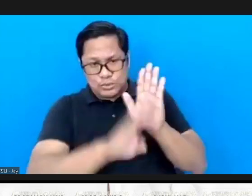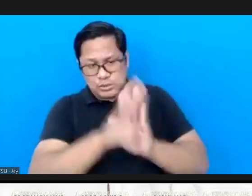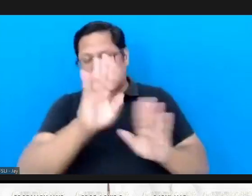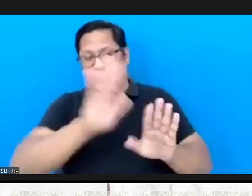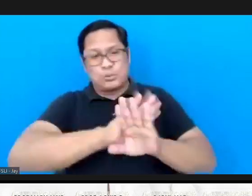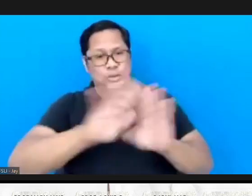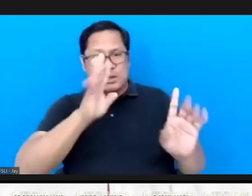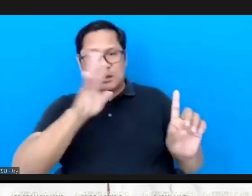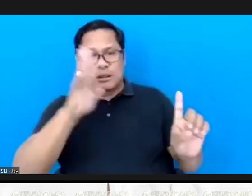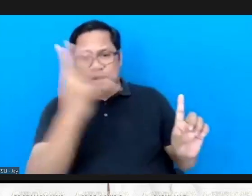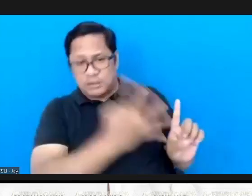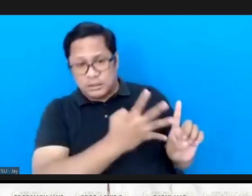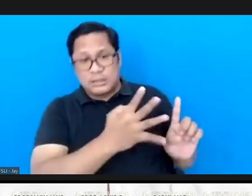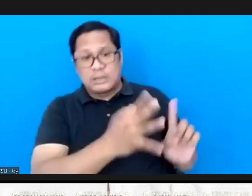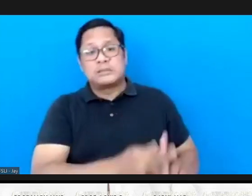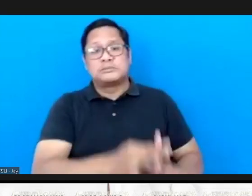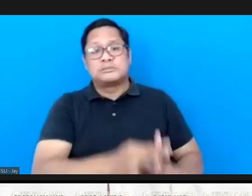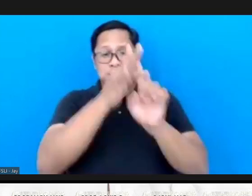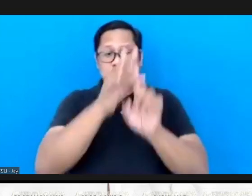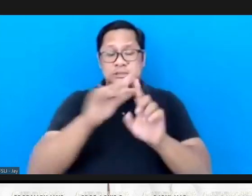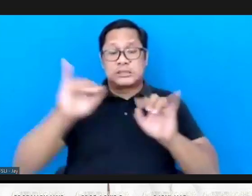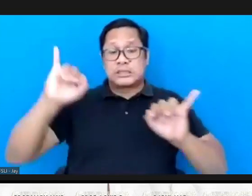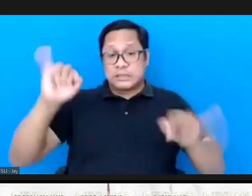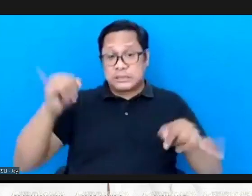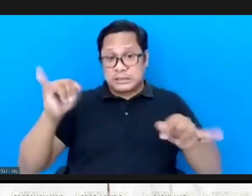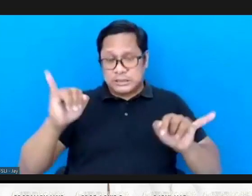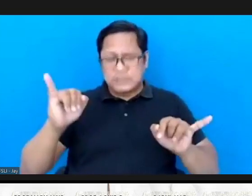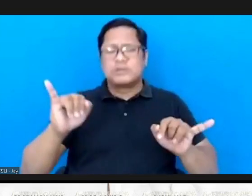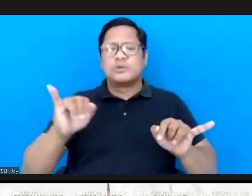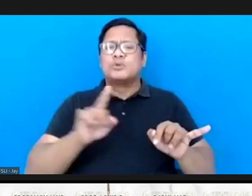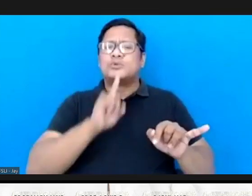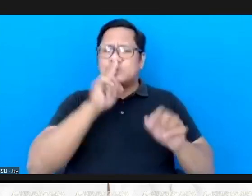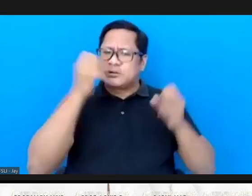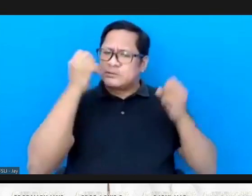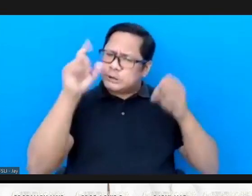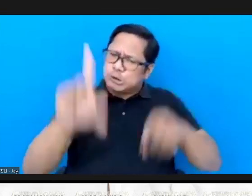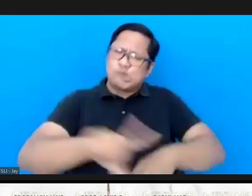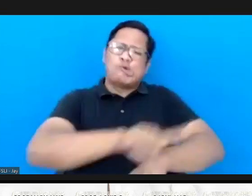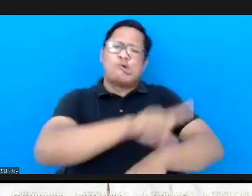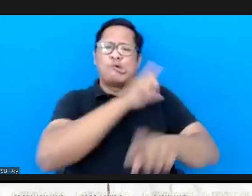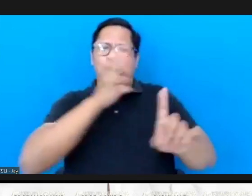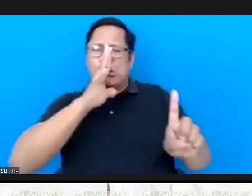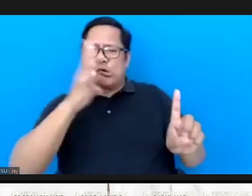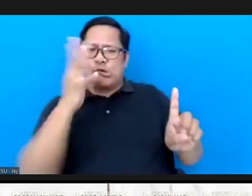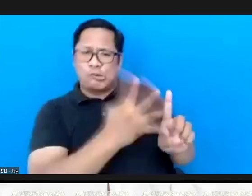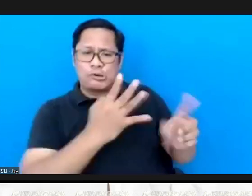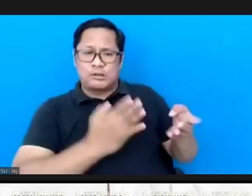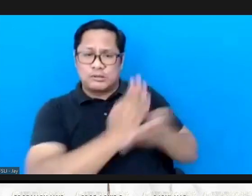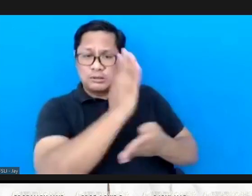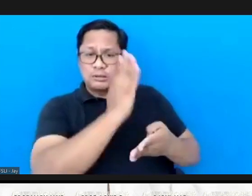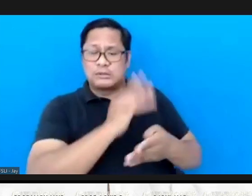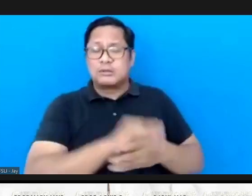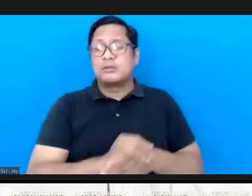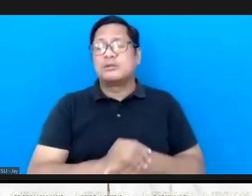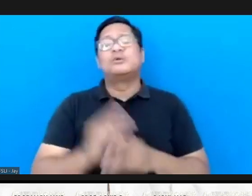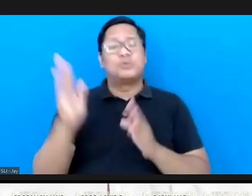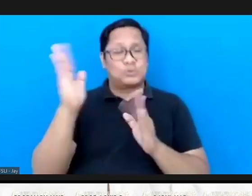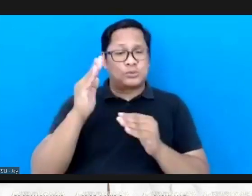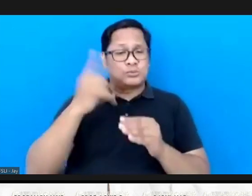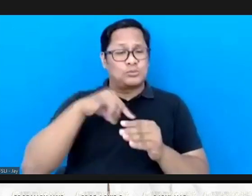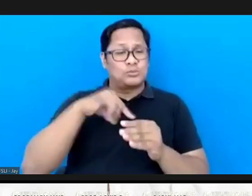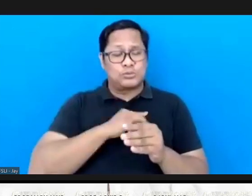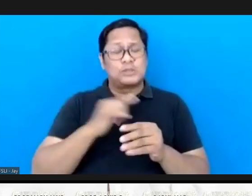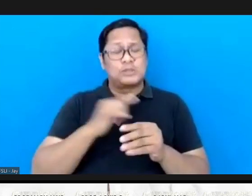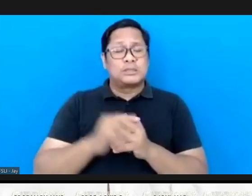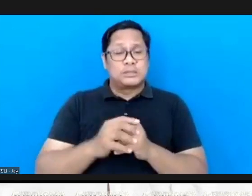maiiwanan, lalo na ang mga IPs na matagal nang nanineglect ang kanilang mga karapatan. That's why we hope to achieve in this